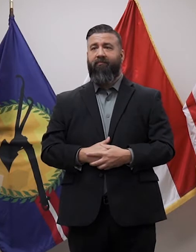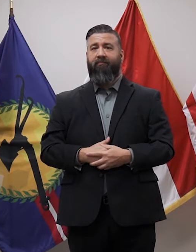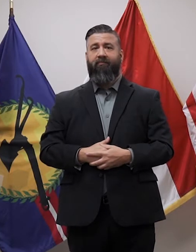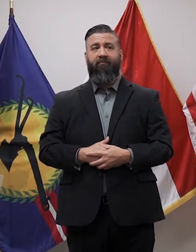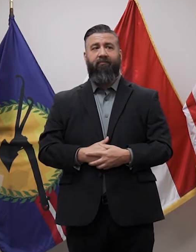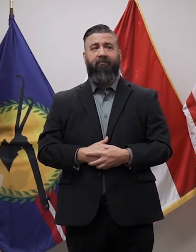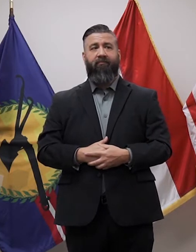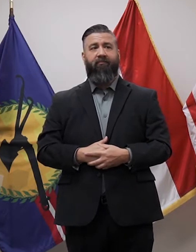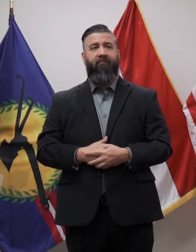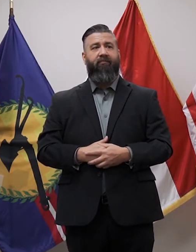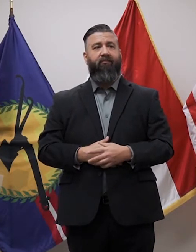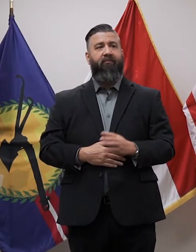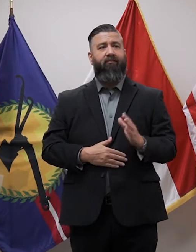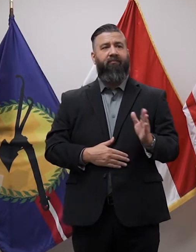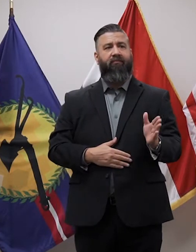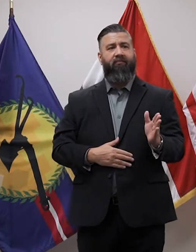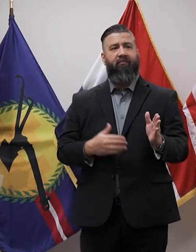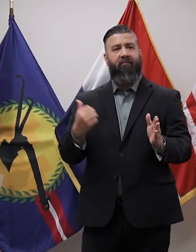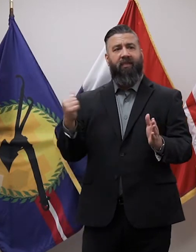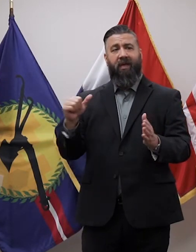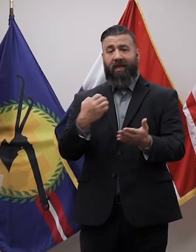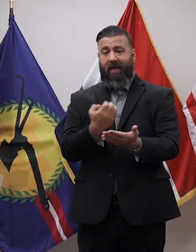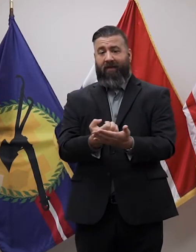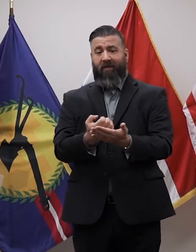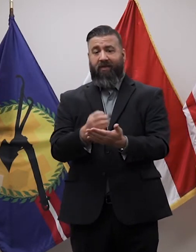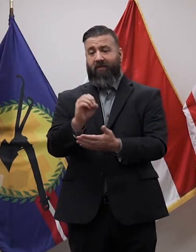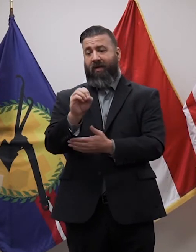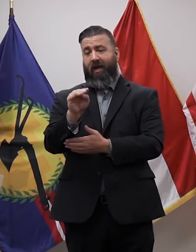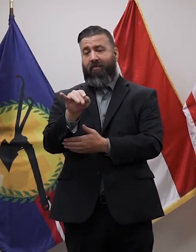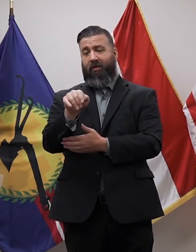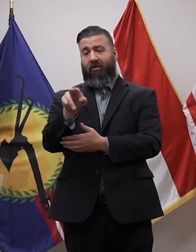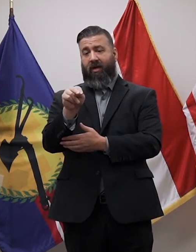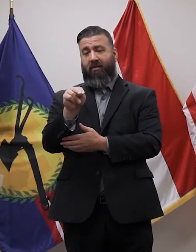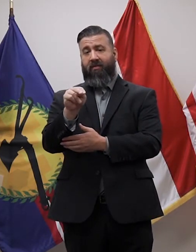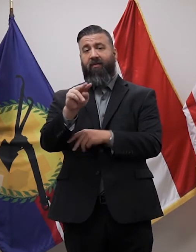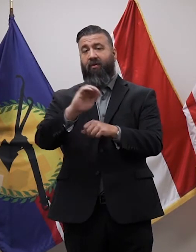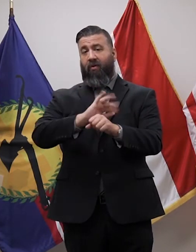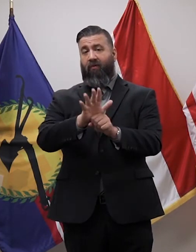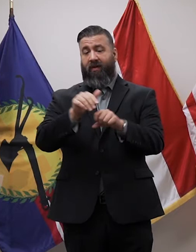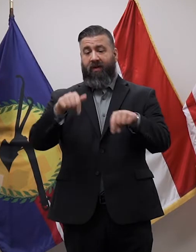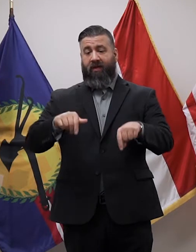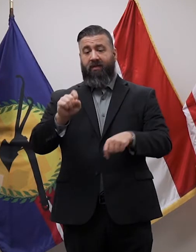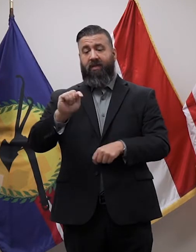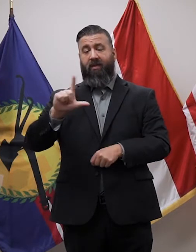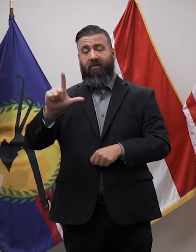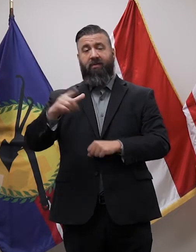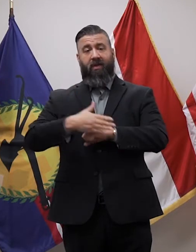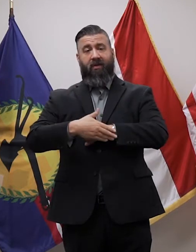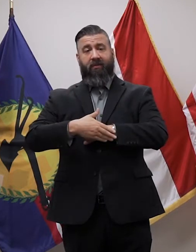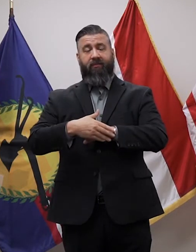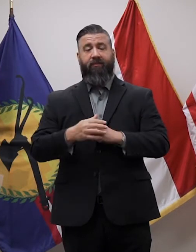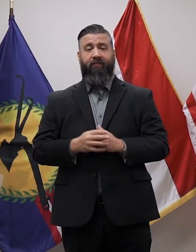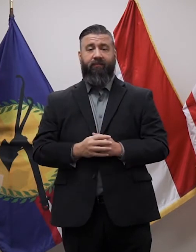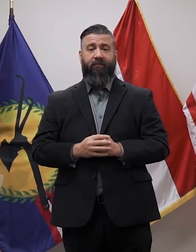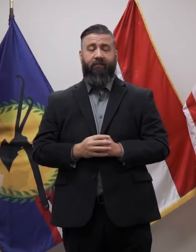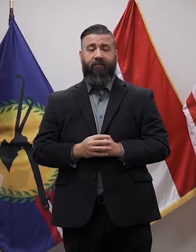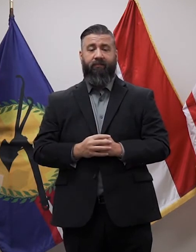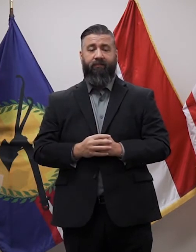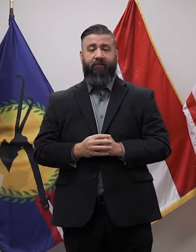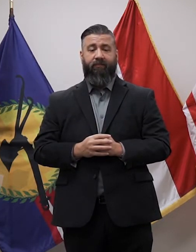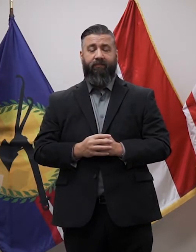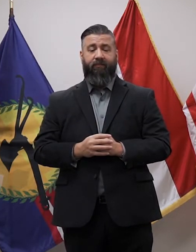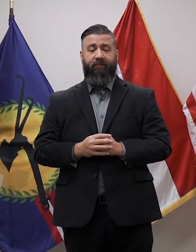Is there any evidence yet of Omicron being present in St. Louis County? The question is evidence of Omicron in St. Louis County.